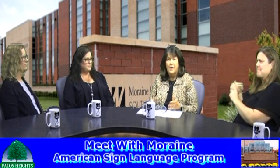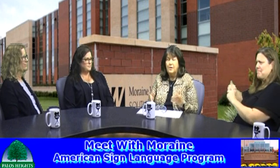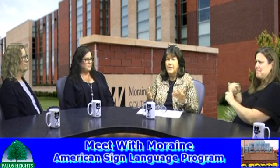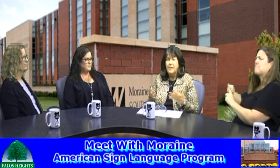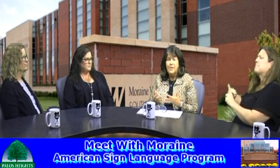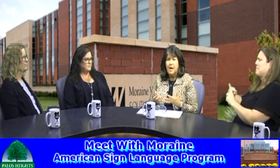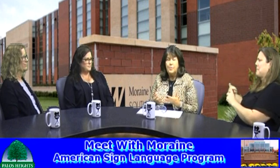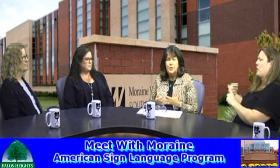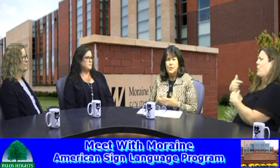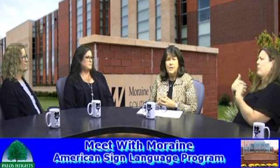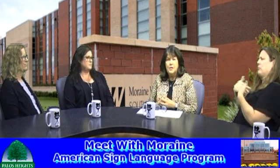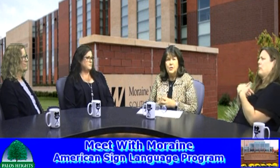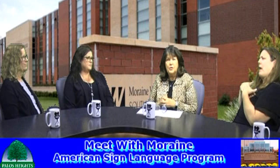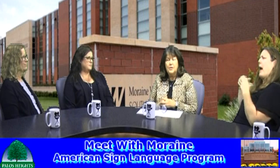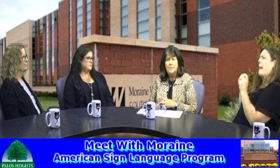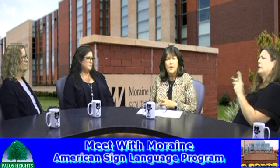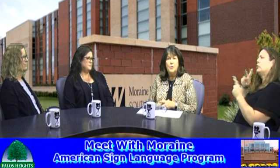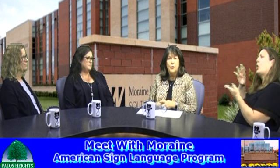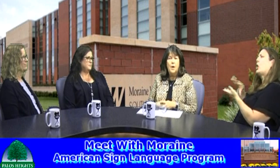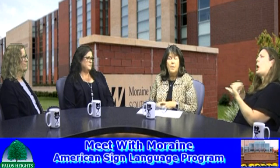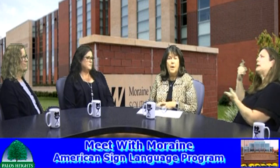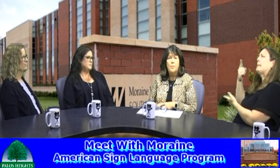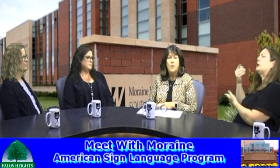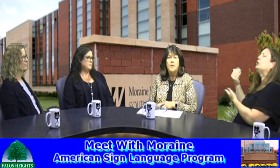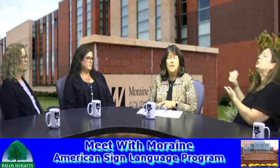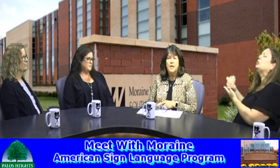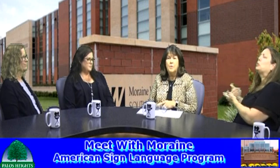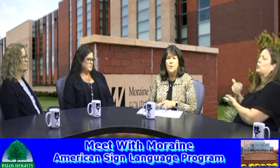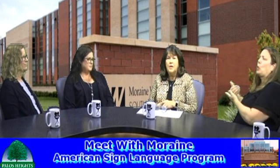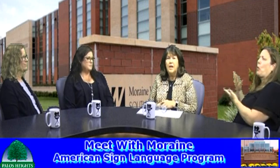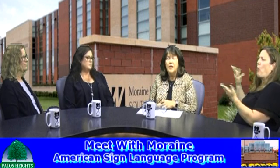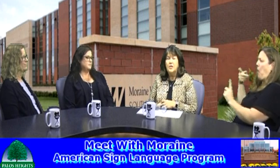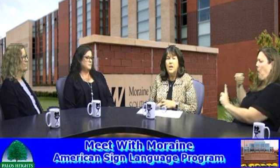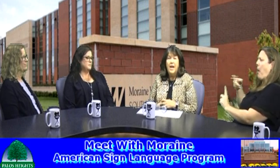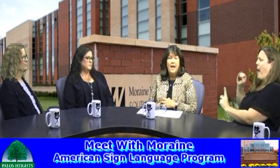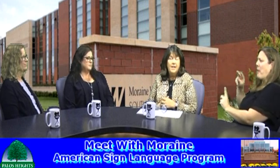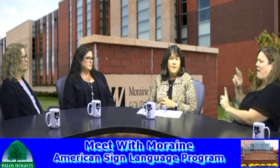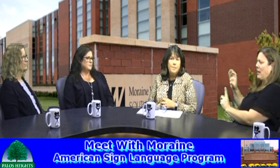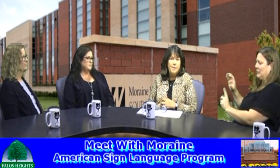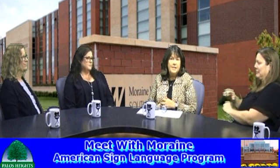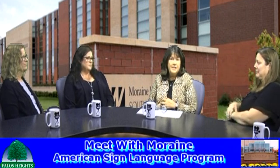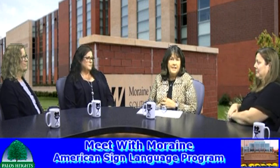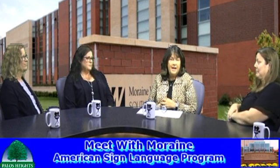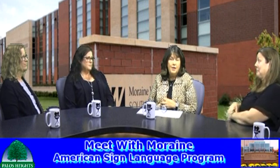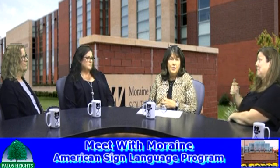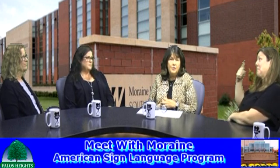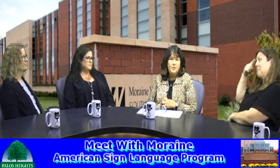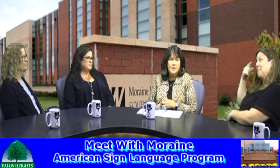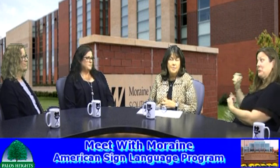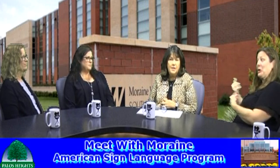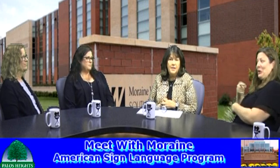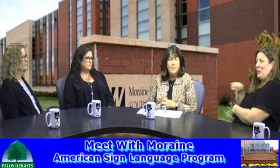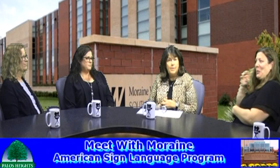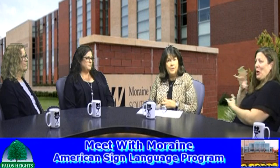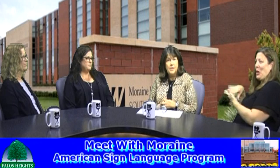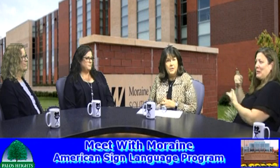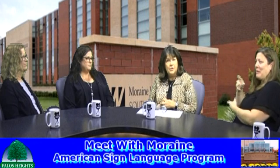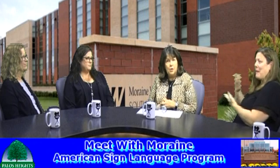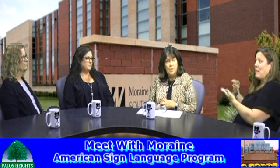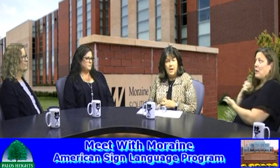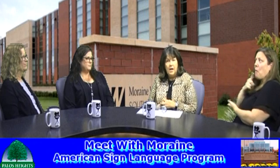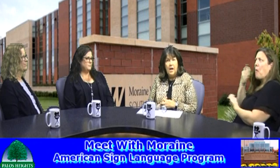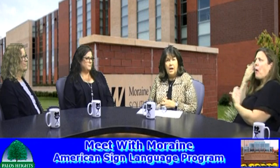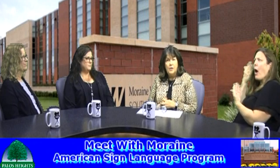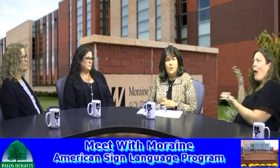we are given the opportunity to learn something new about Moraine Valley Community College. And I think maybe today you'll learn something that maybe you